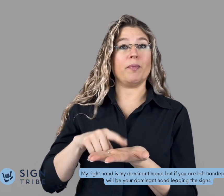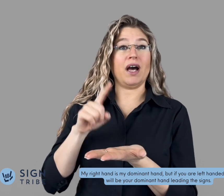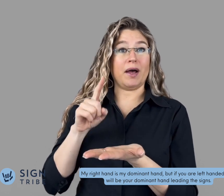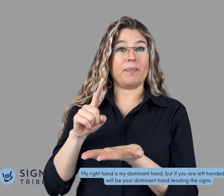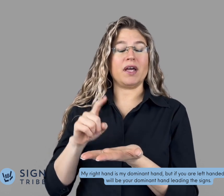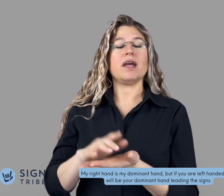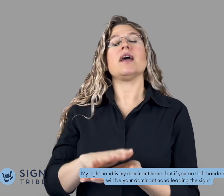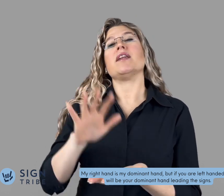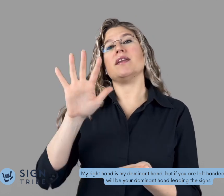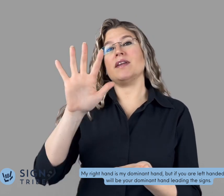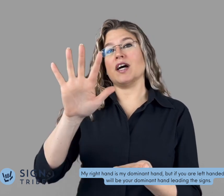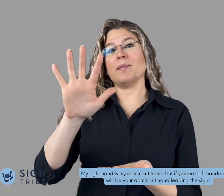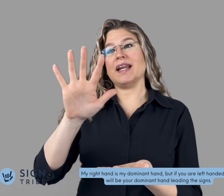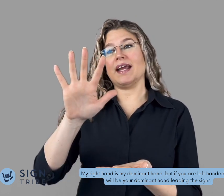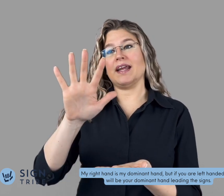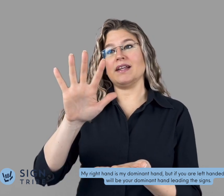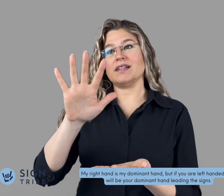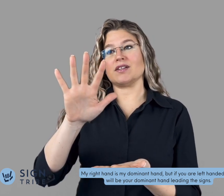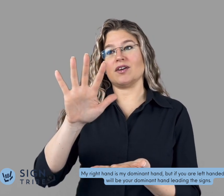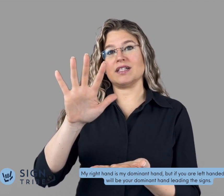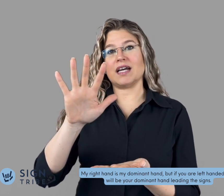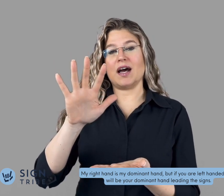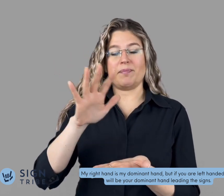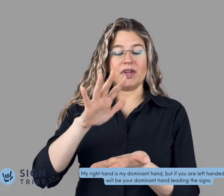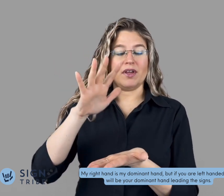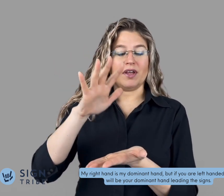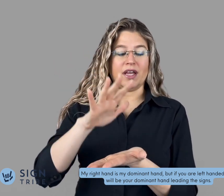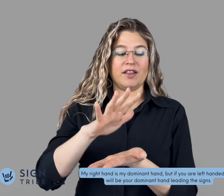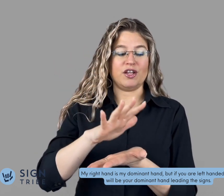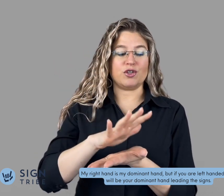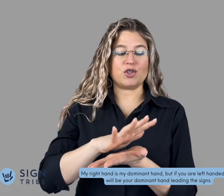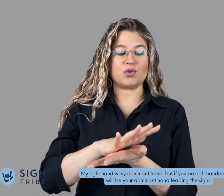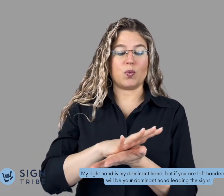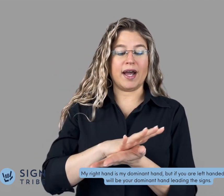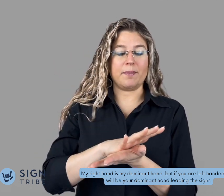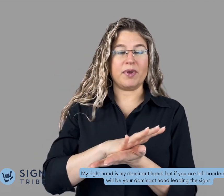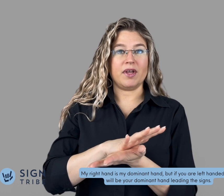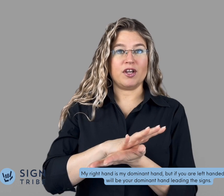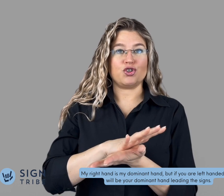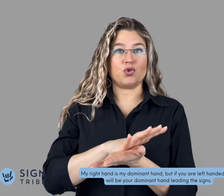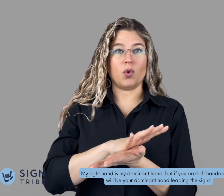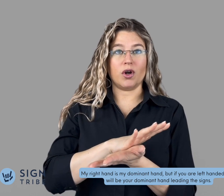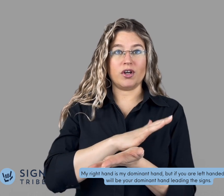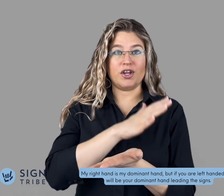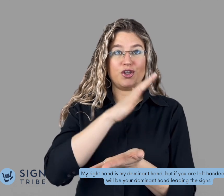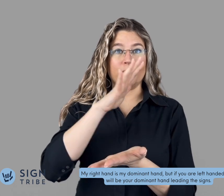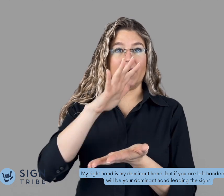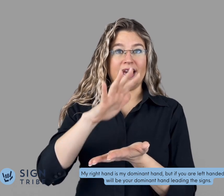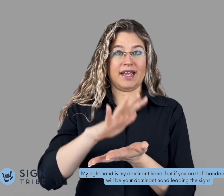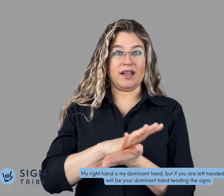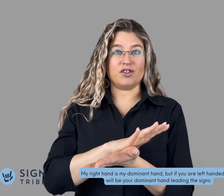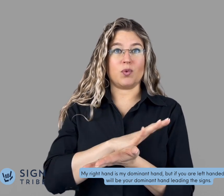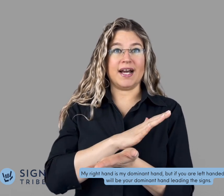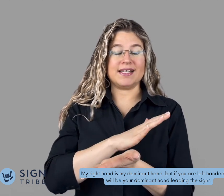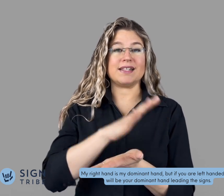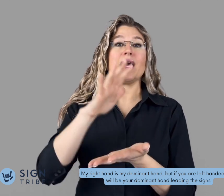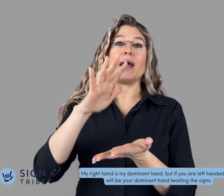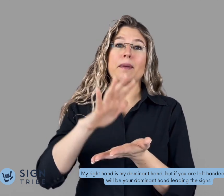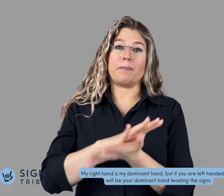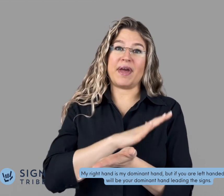up. Dominant hand is on top, and then you swipe toward your body twice.